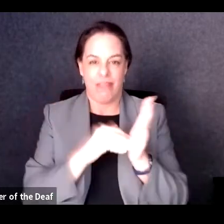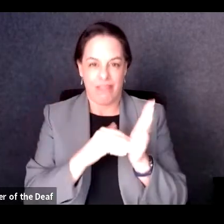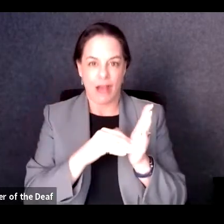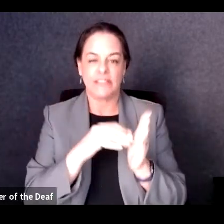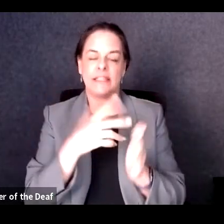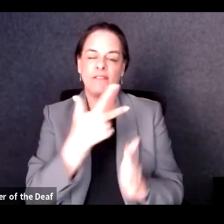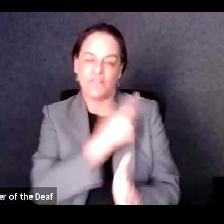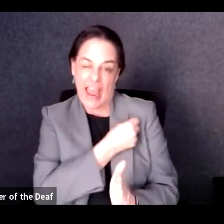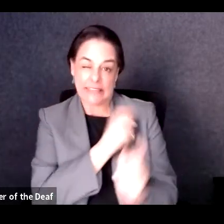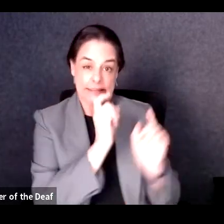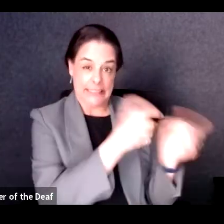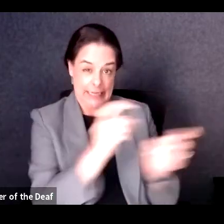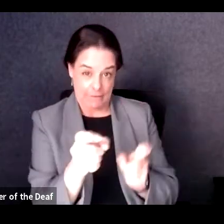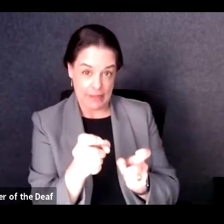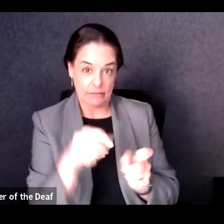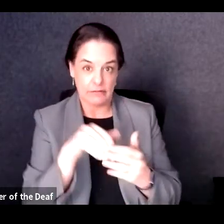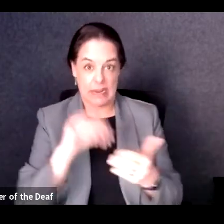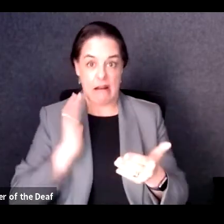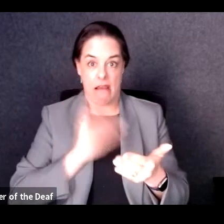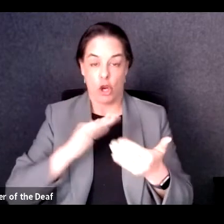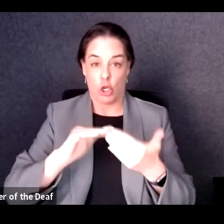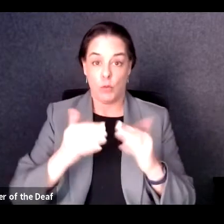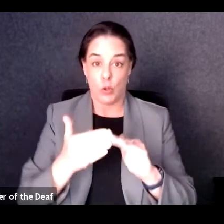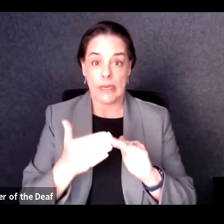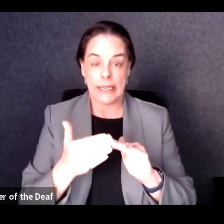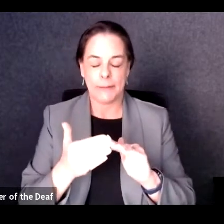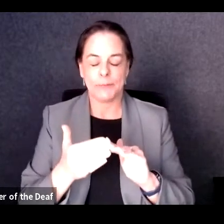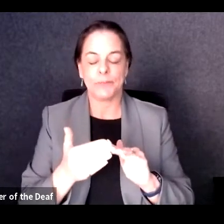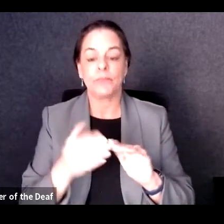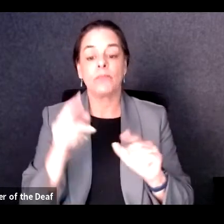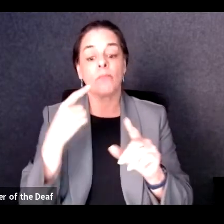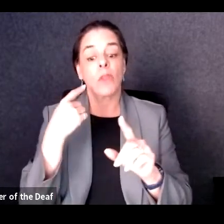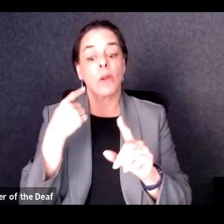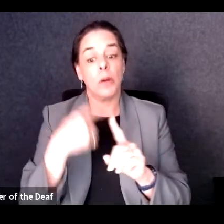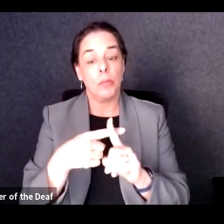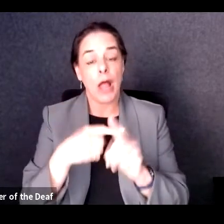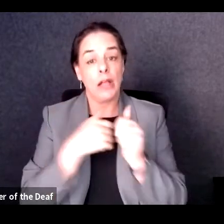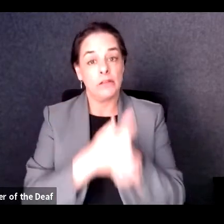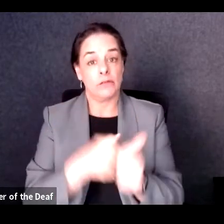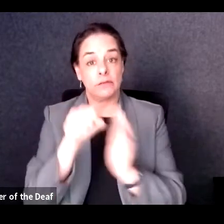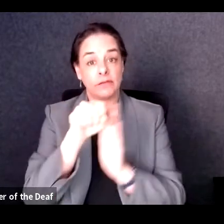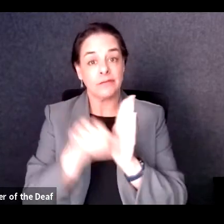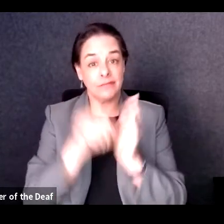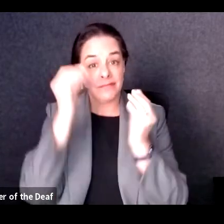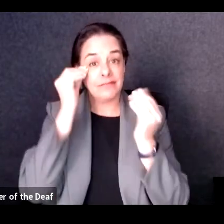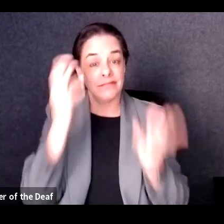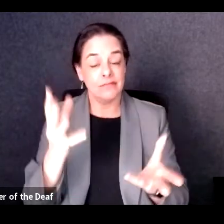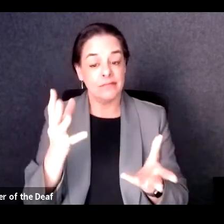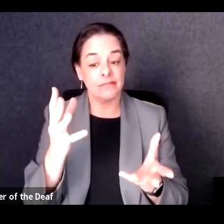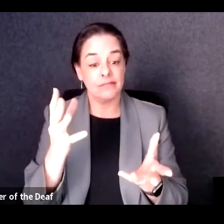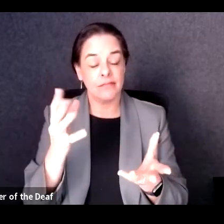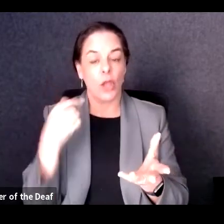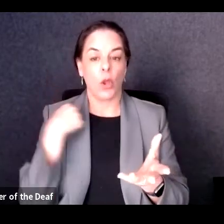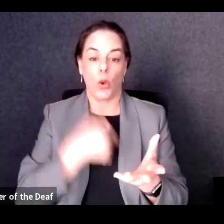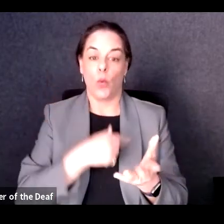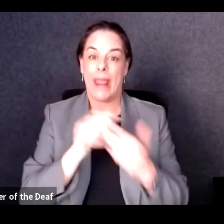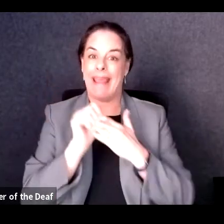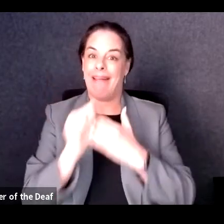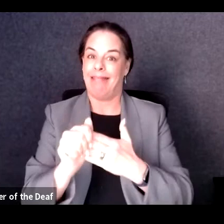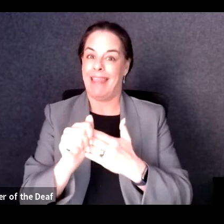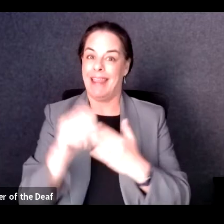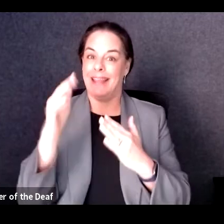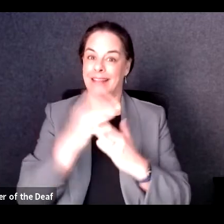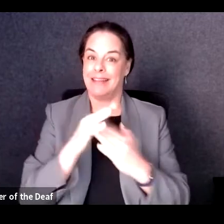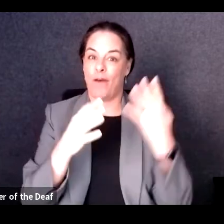vaccinations have been given across our community. Additionally, according to the state data, we lead the big four metro counties in percent